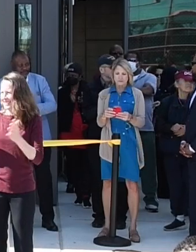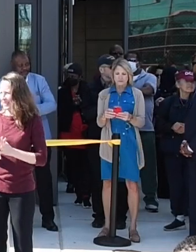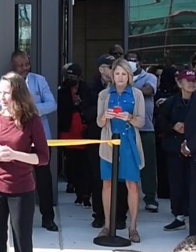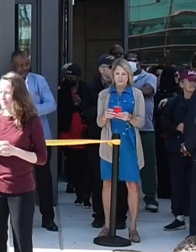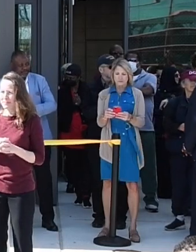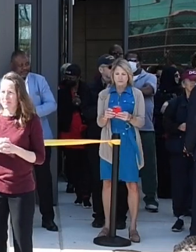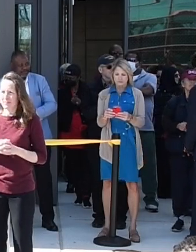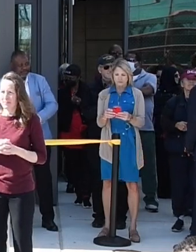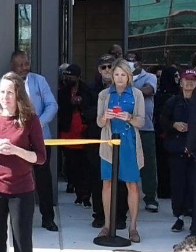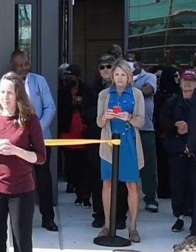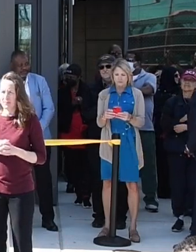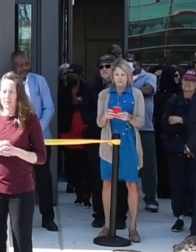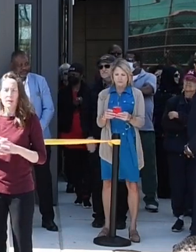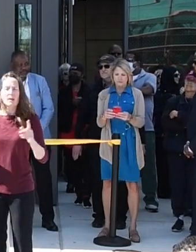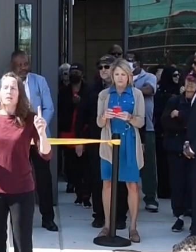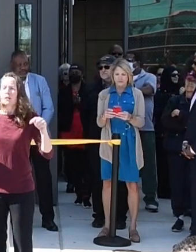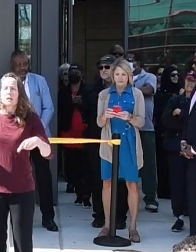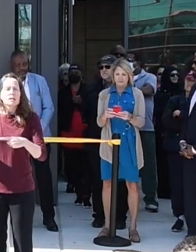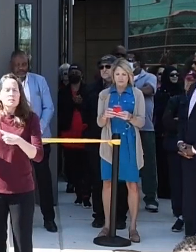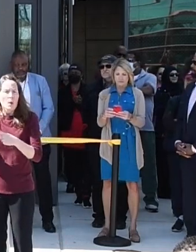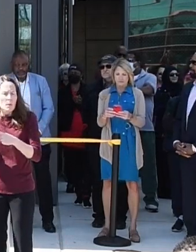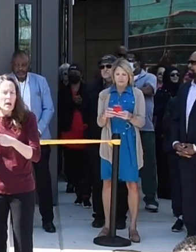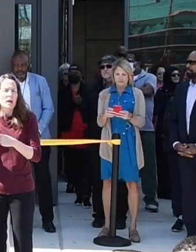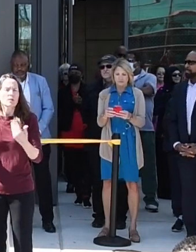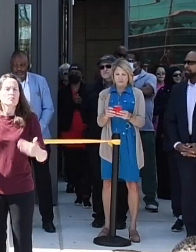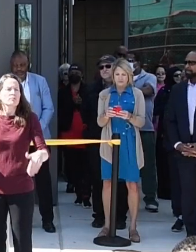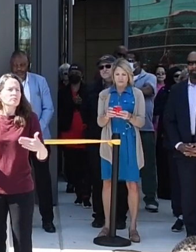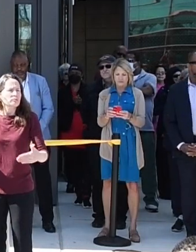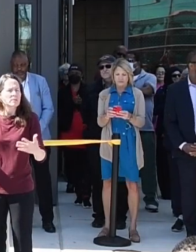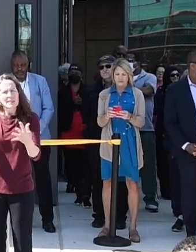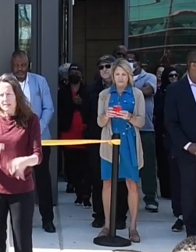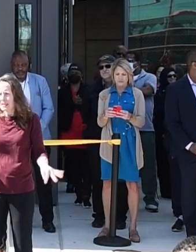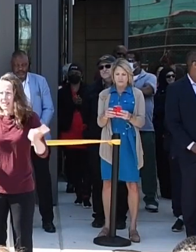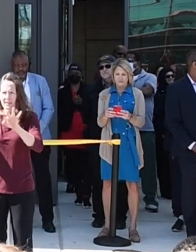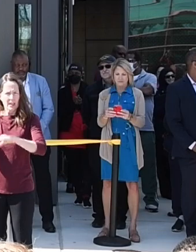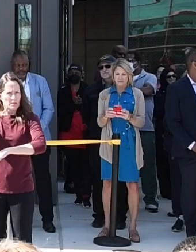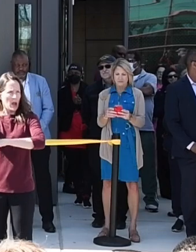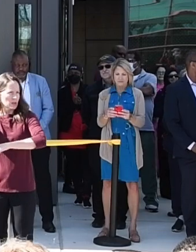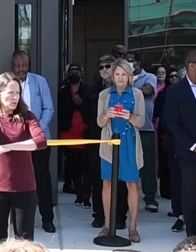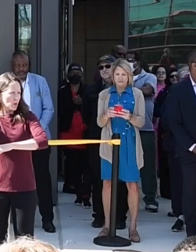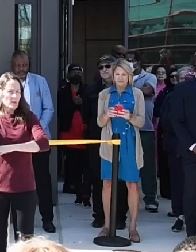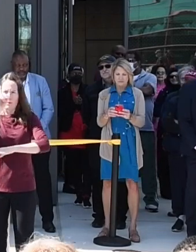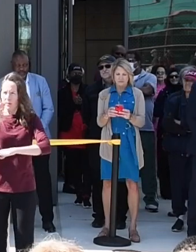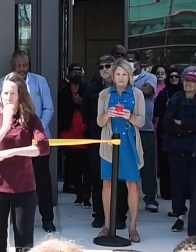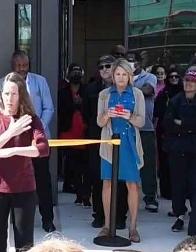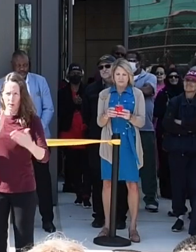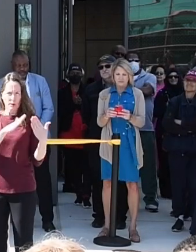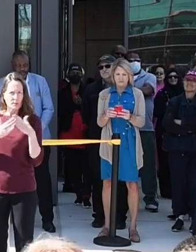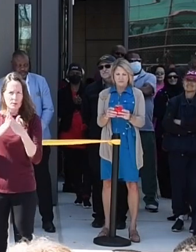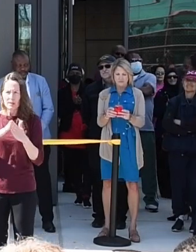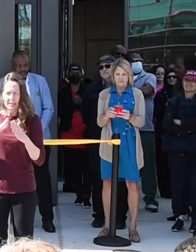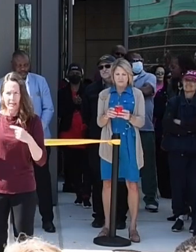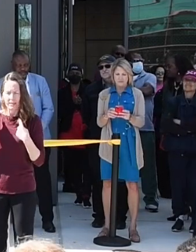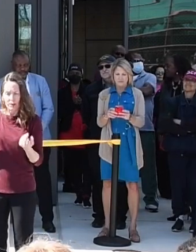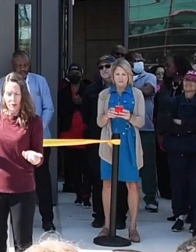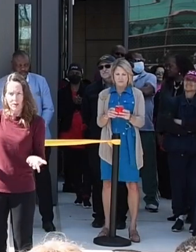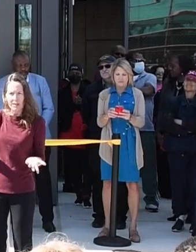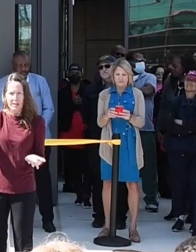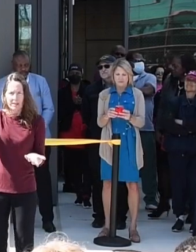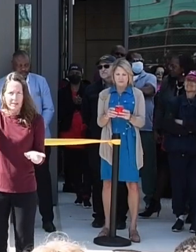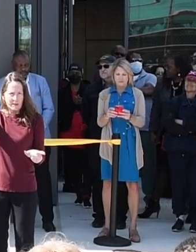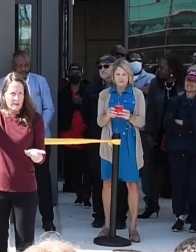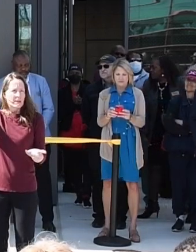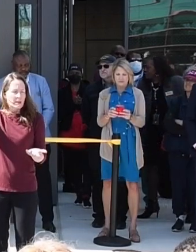This moment marks a significant milestone in our community's journey, a